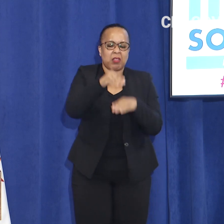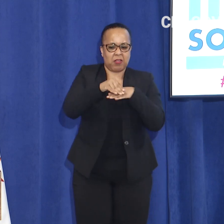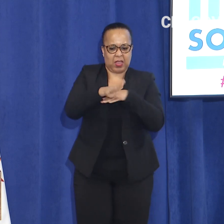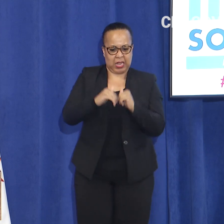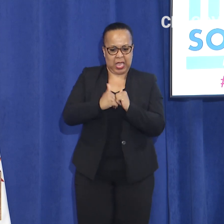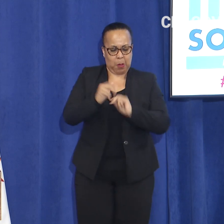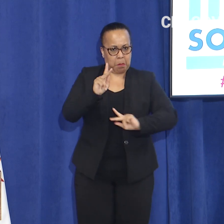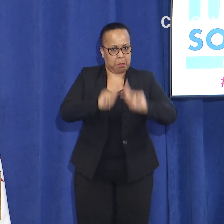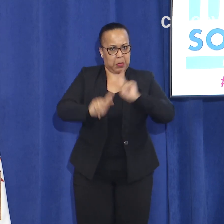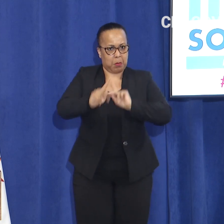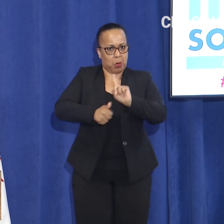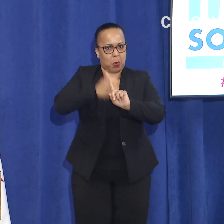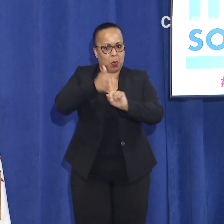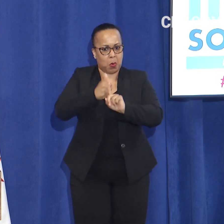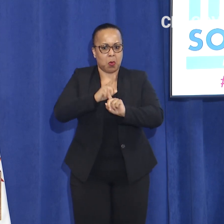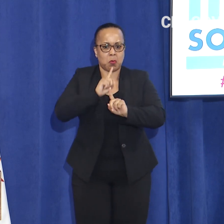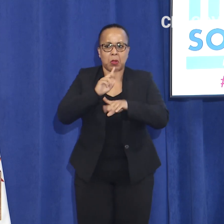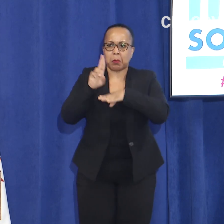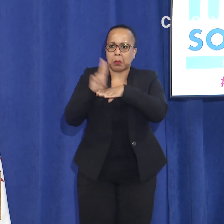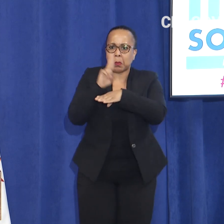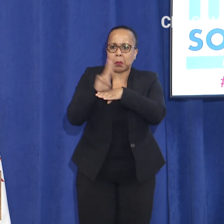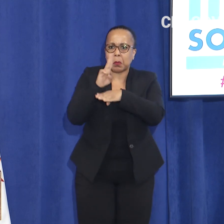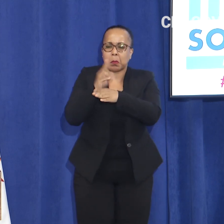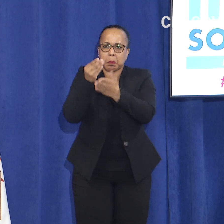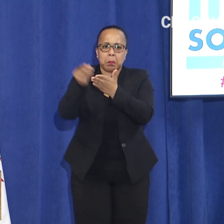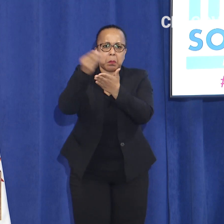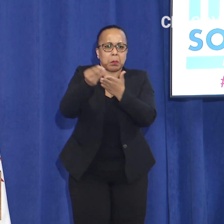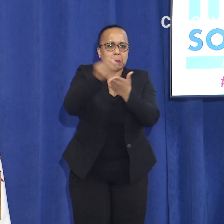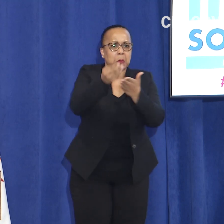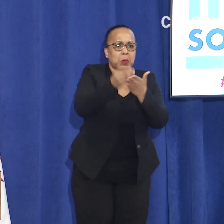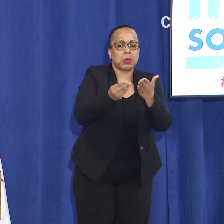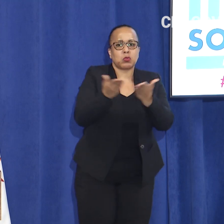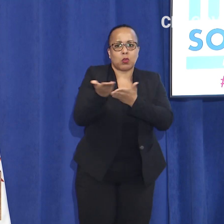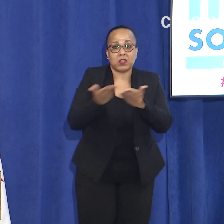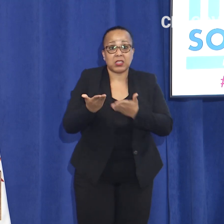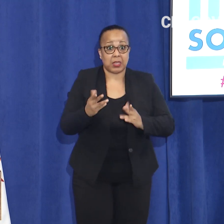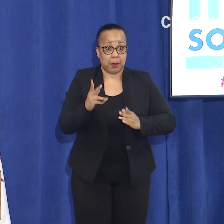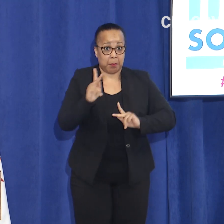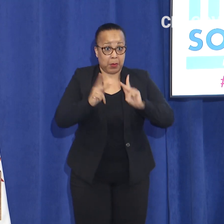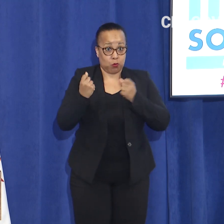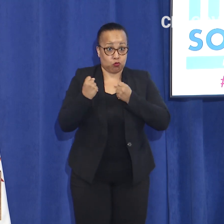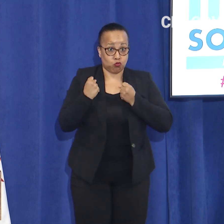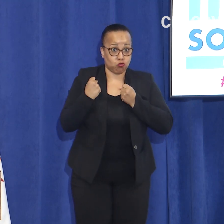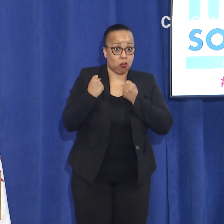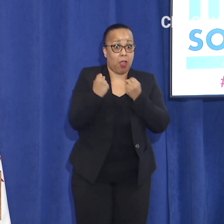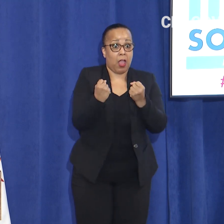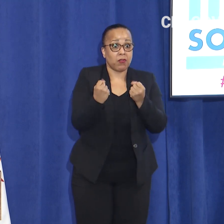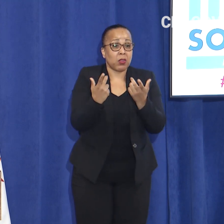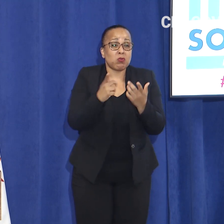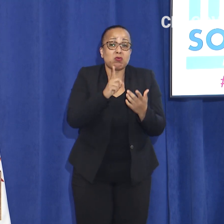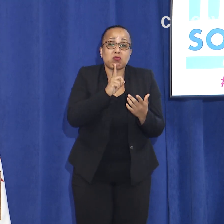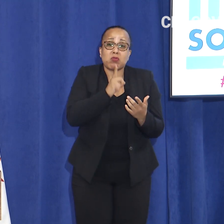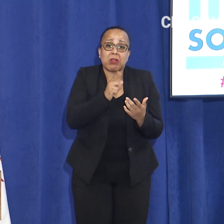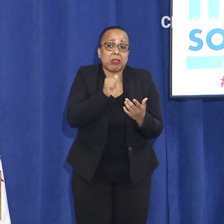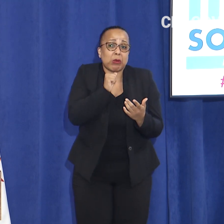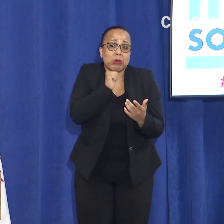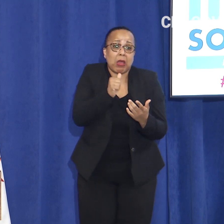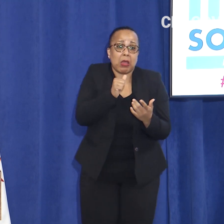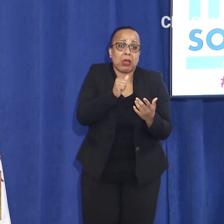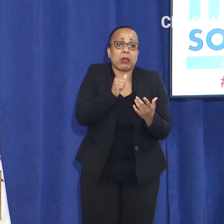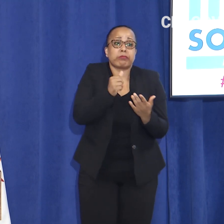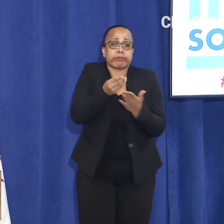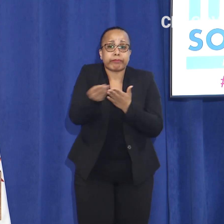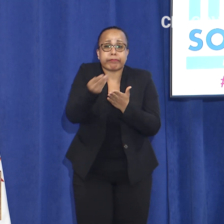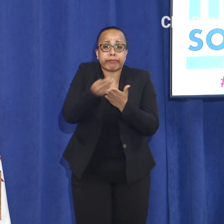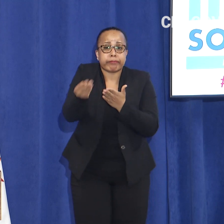which people are consuming goods and services. People aren't driving, and they're just not consuming goods and services